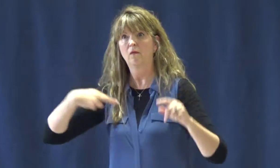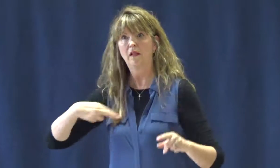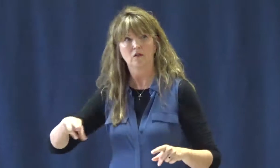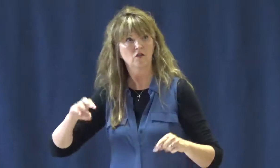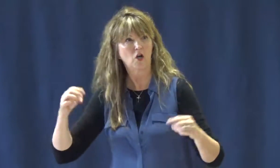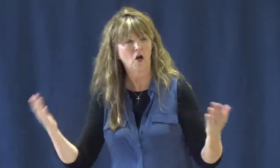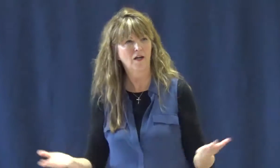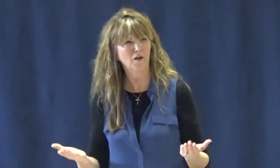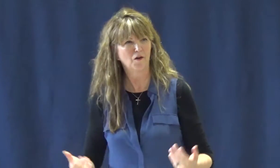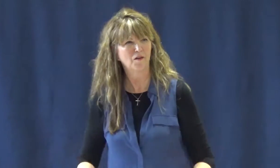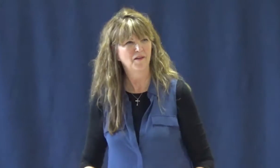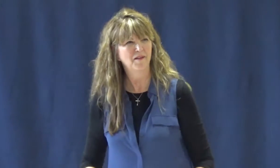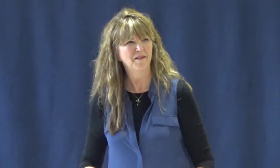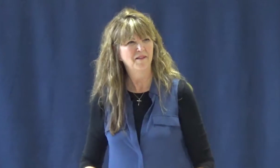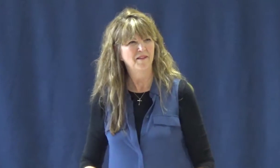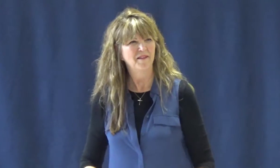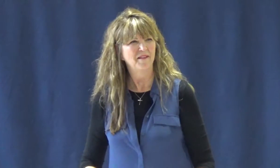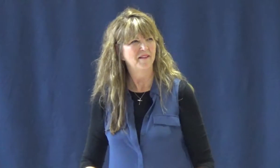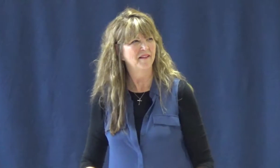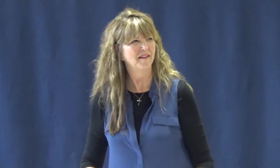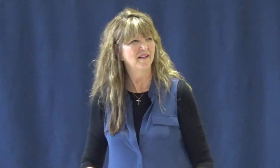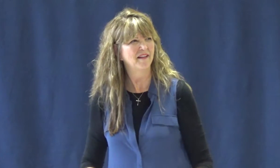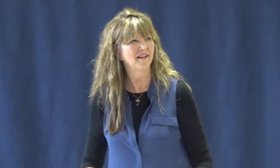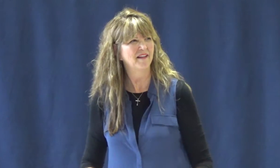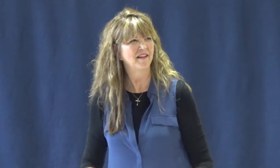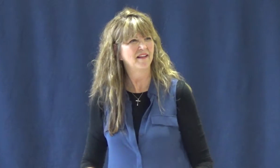People who practice different religions are here.